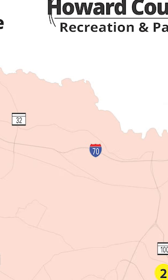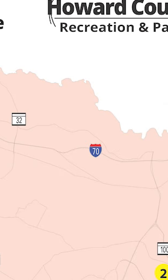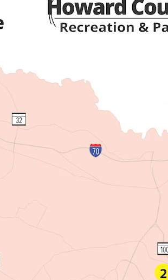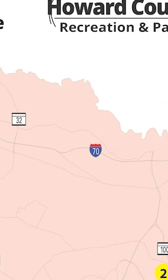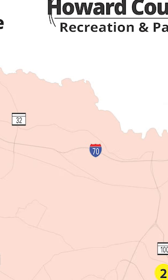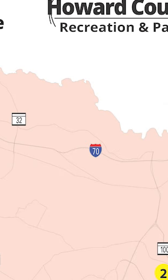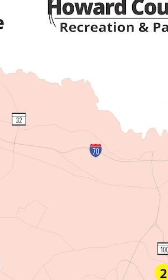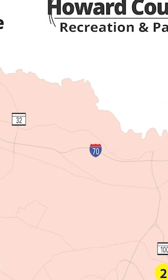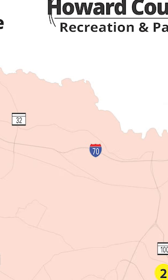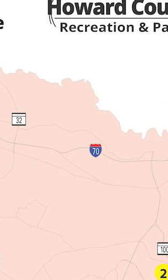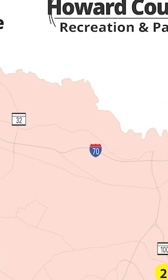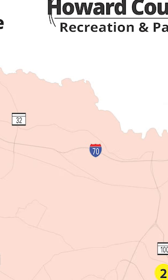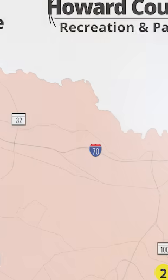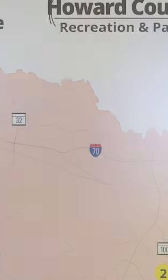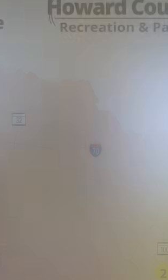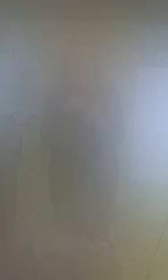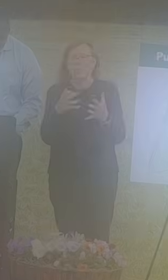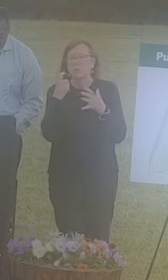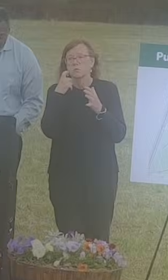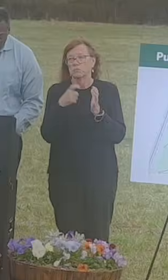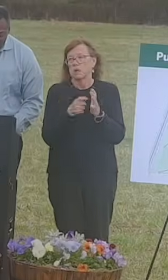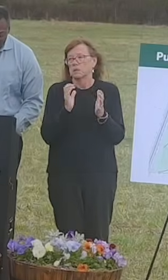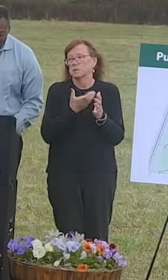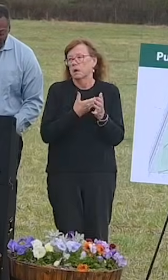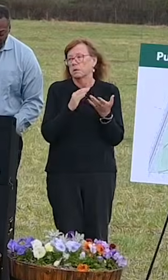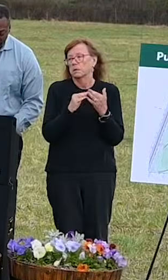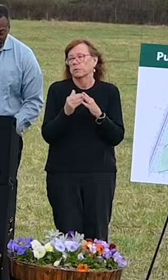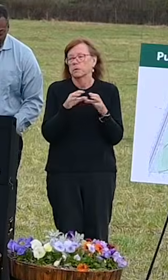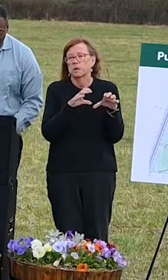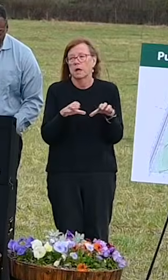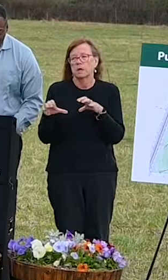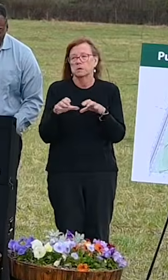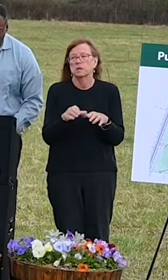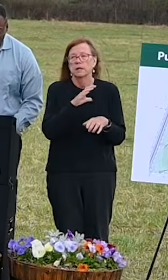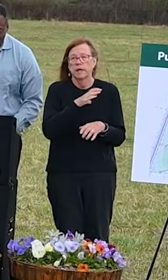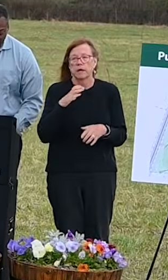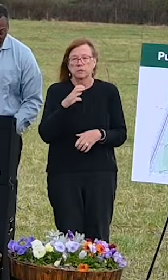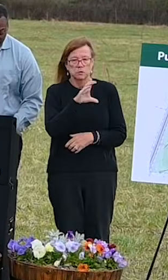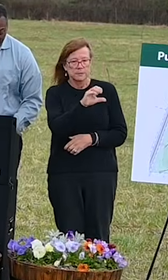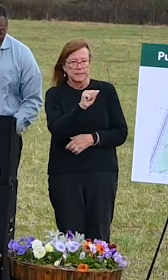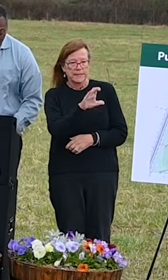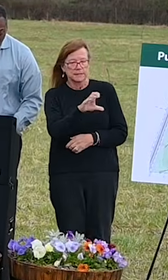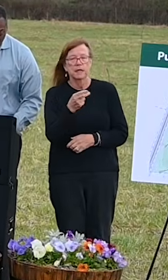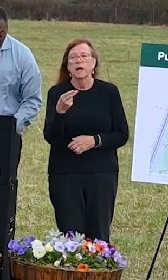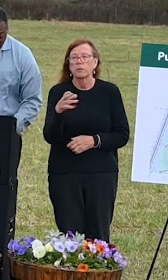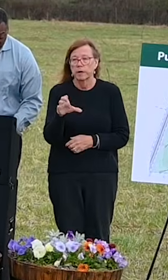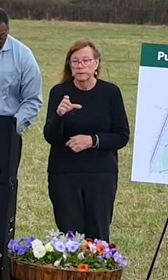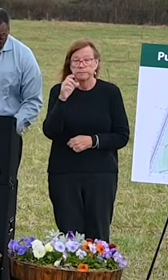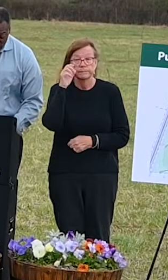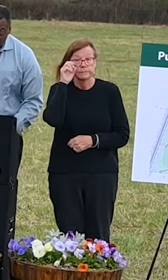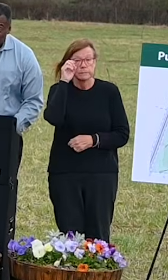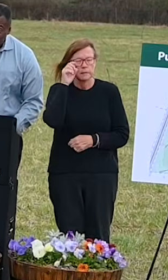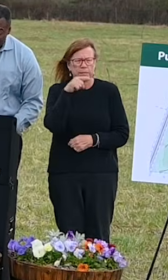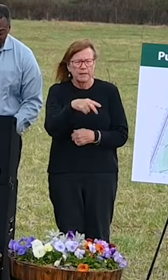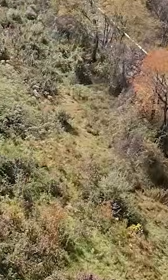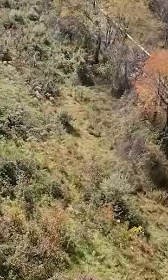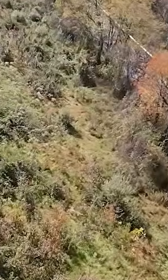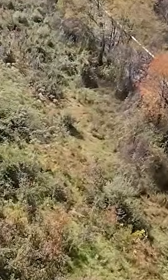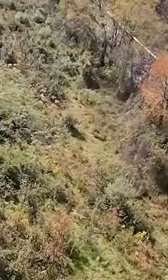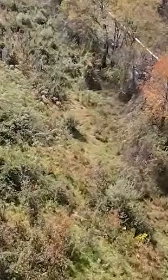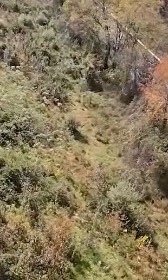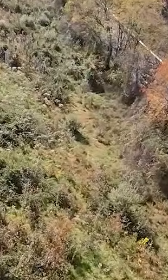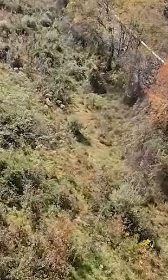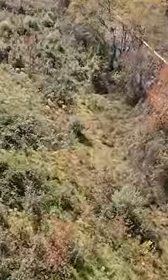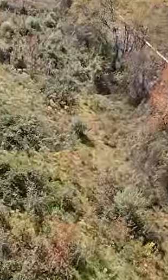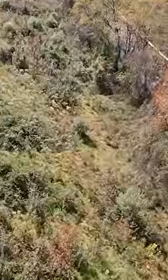passion. And I want to recognize our Community Action Council of Howard County, who has reserved 5